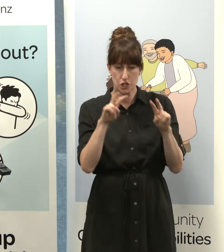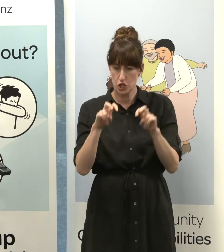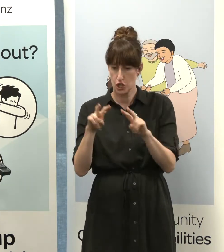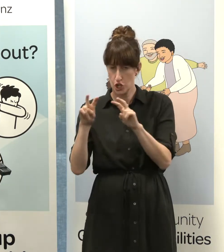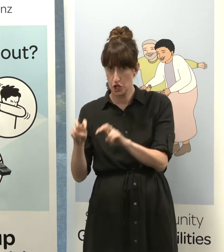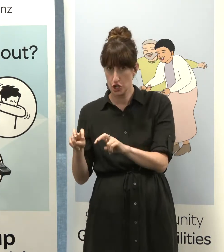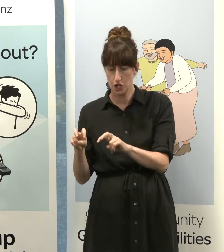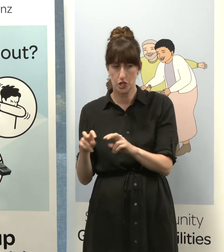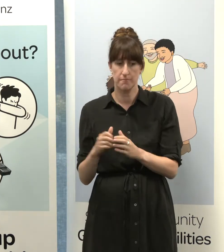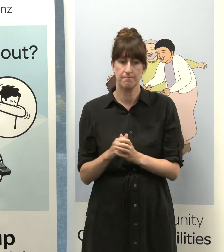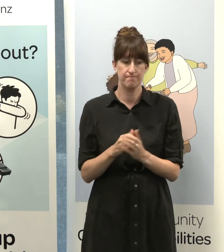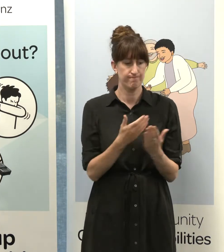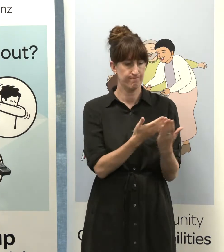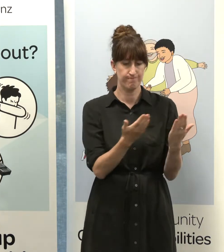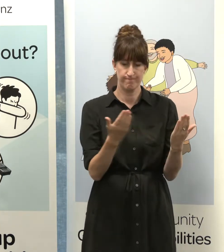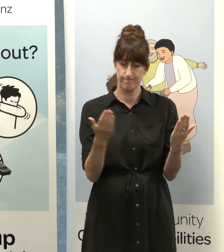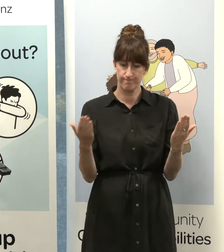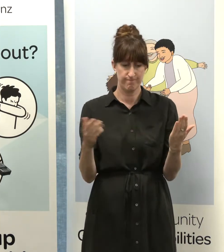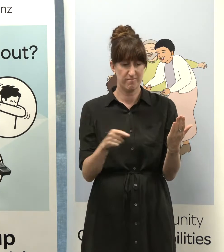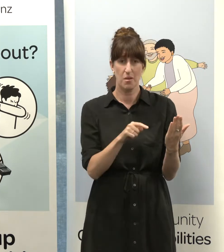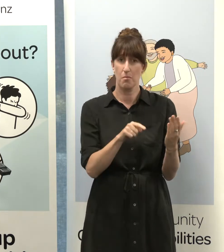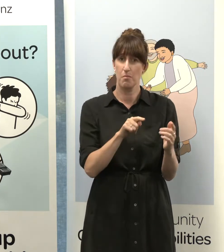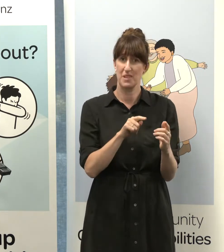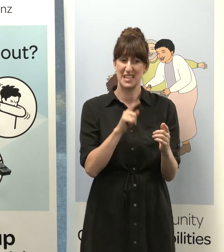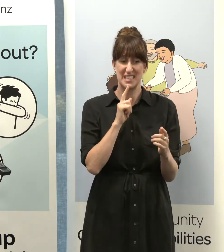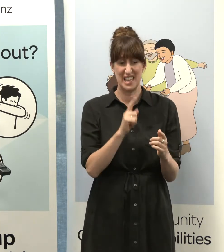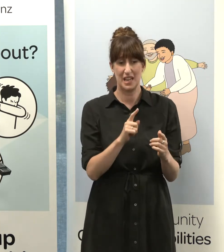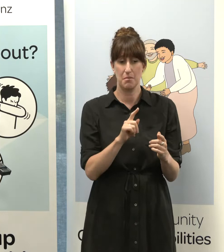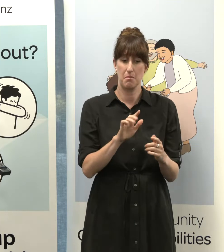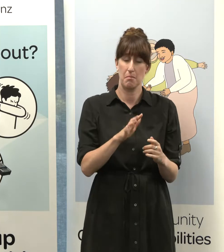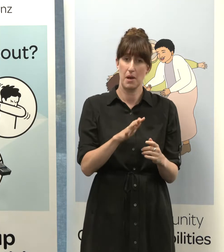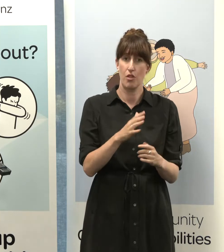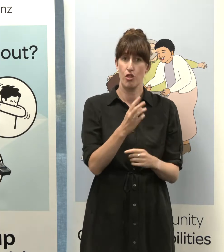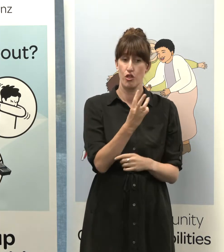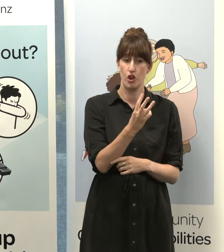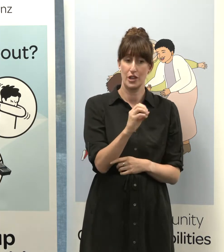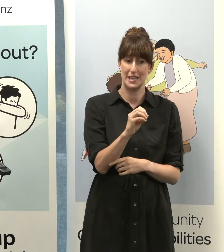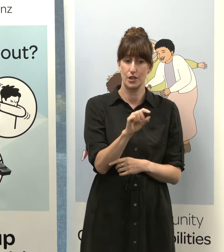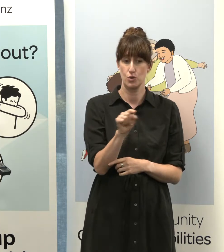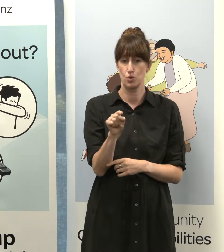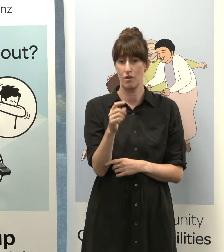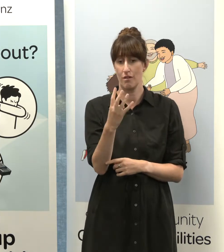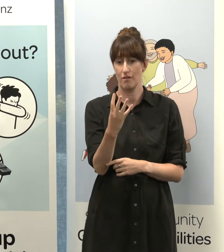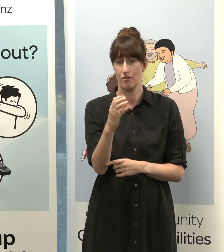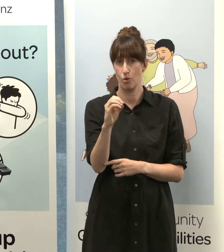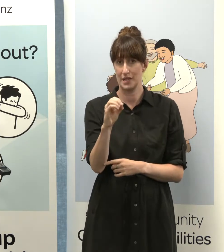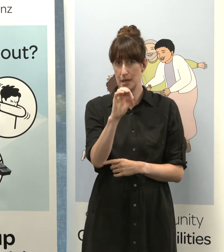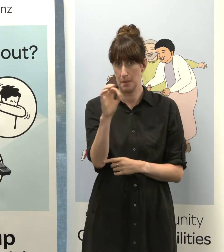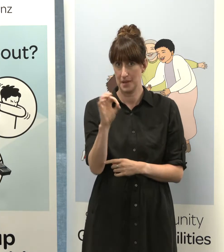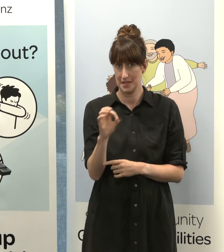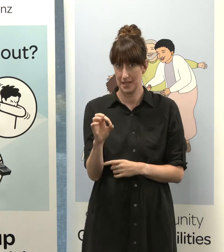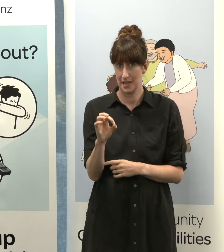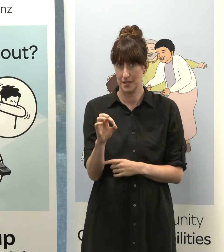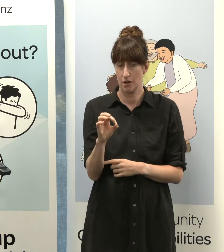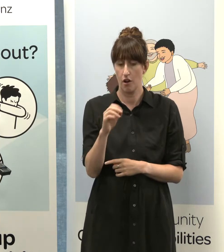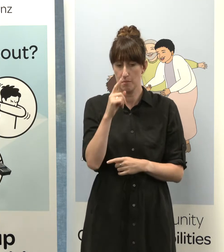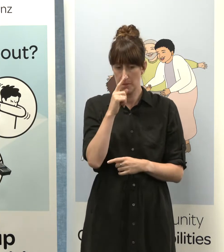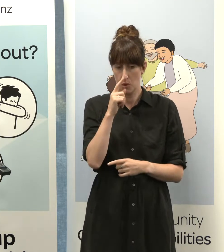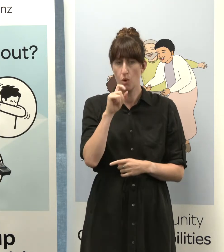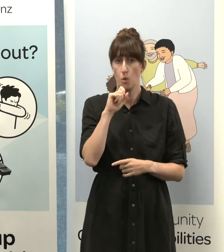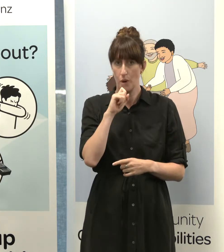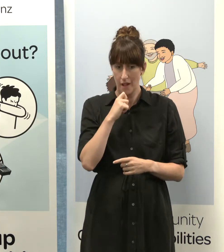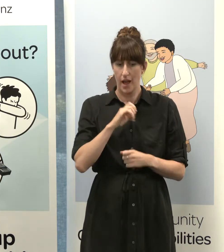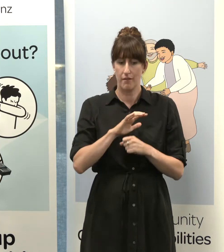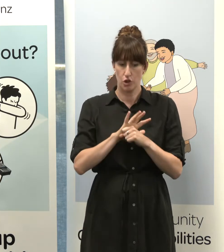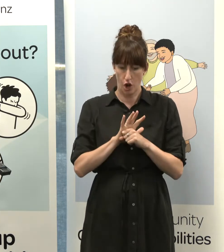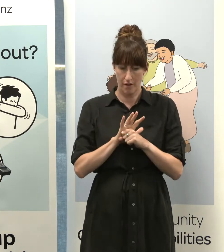estimates, which were around 30 to 40% of people having some sort of long or ongoing